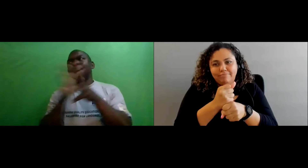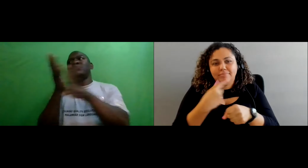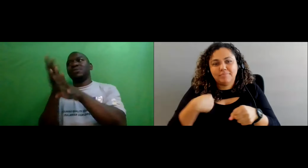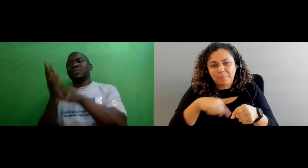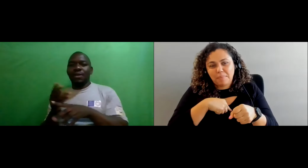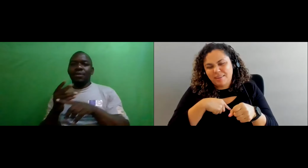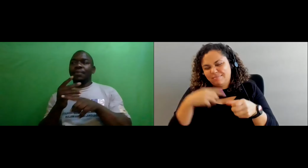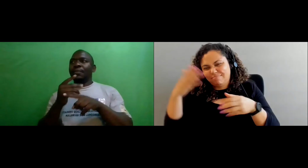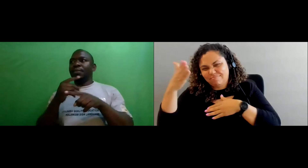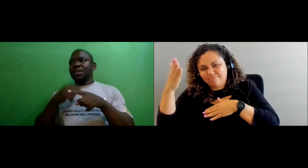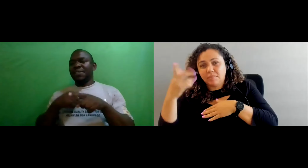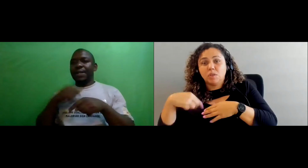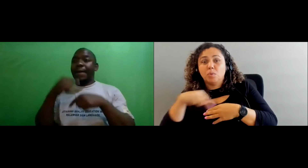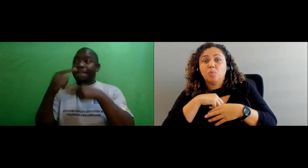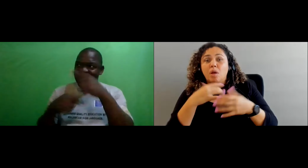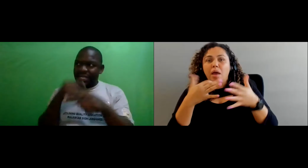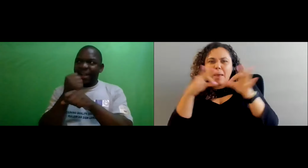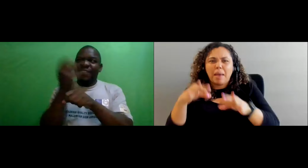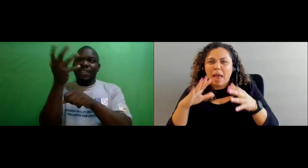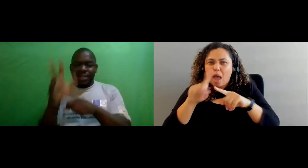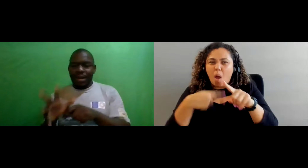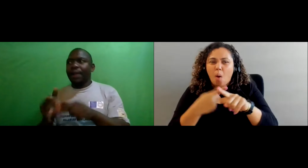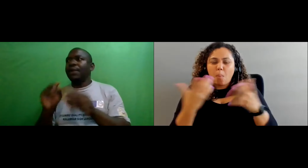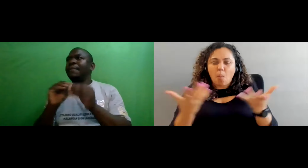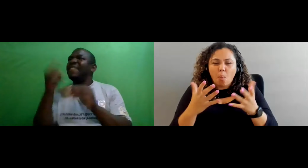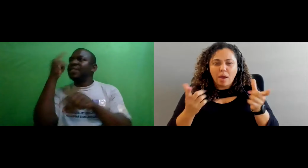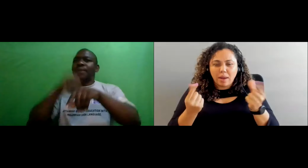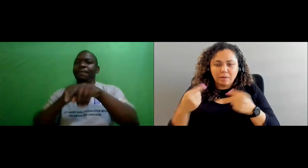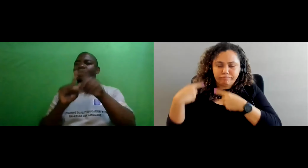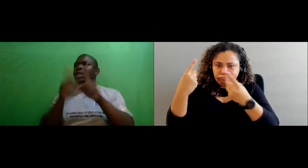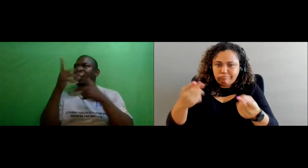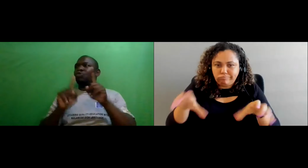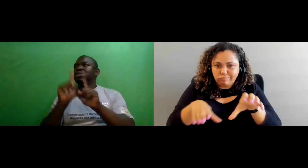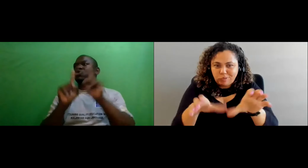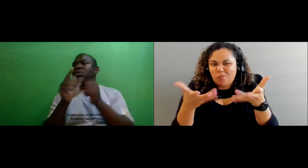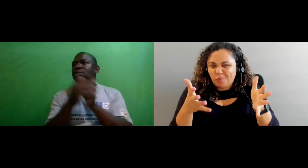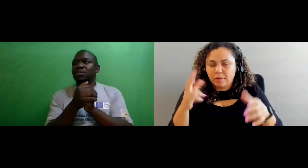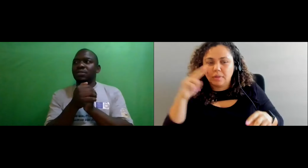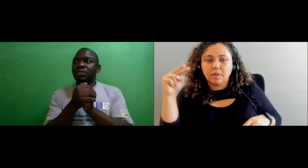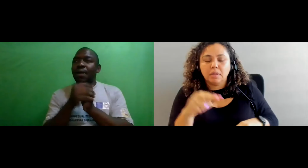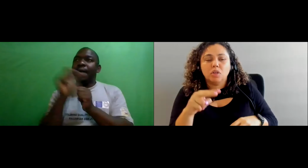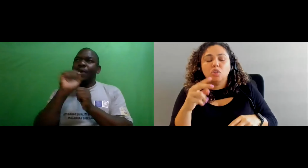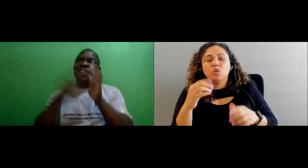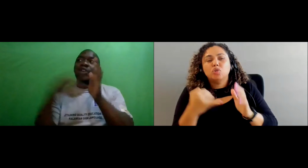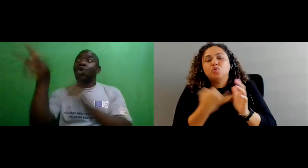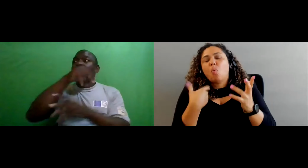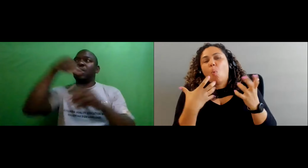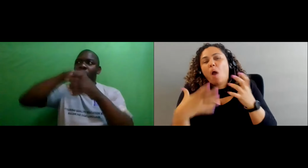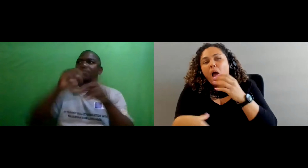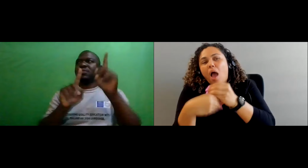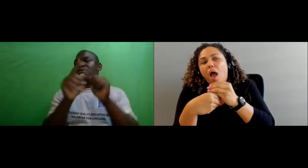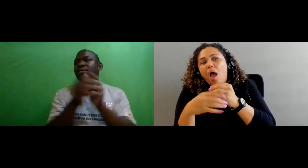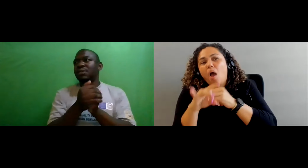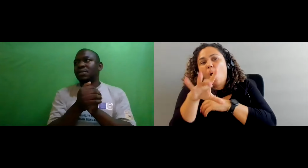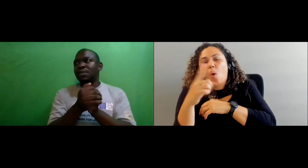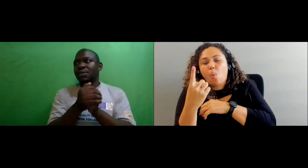presentation. So I think I've already explained a lot of what we've done so far. But just to add on what